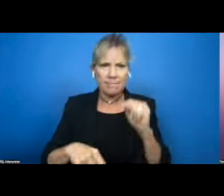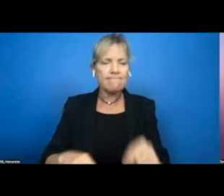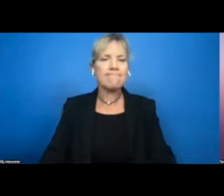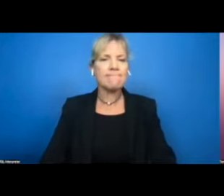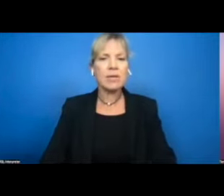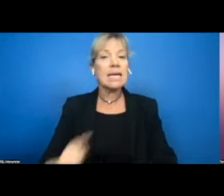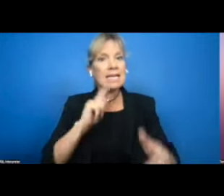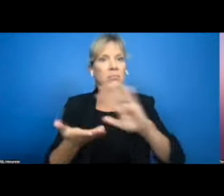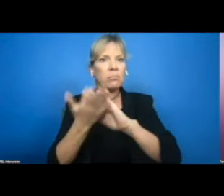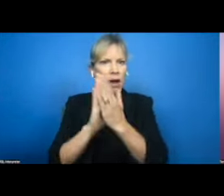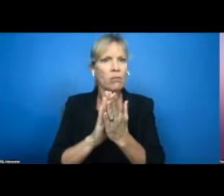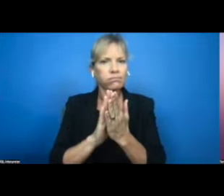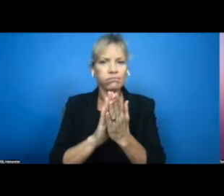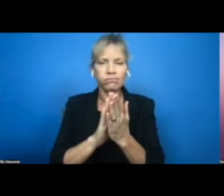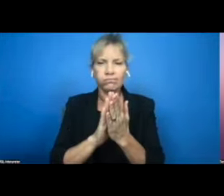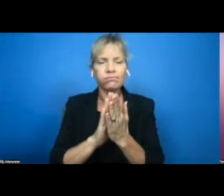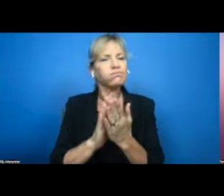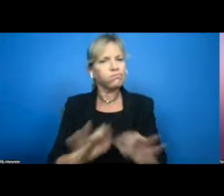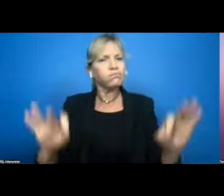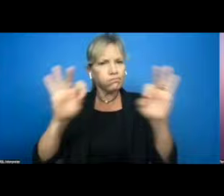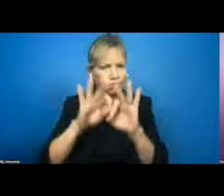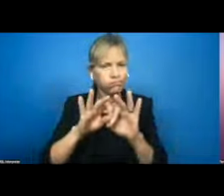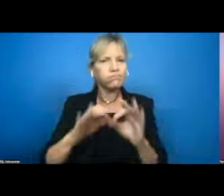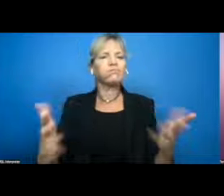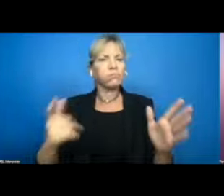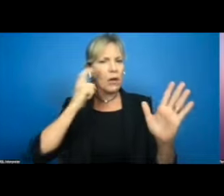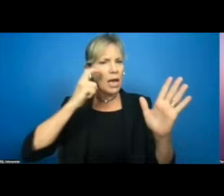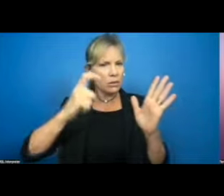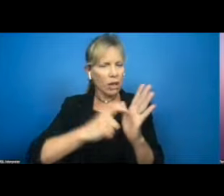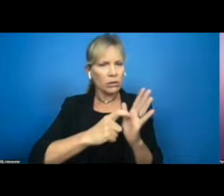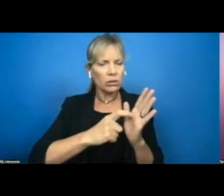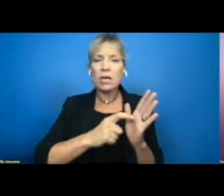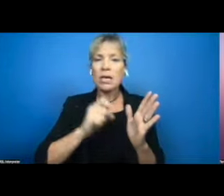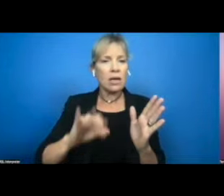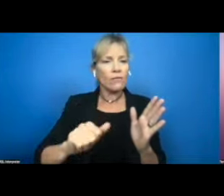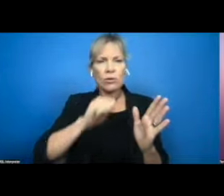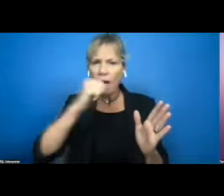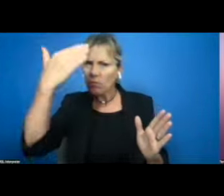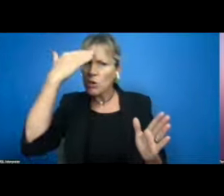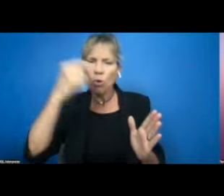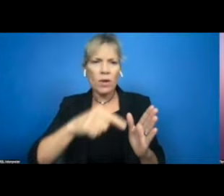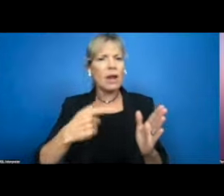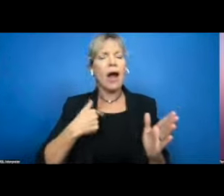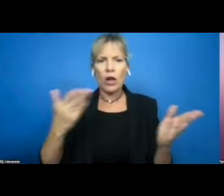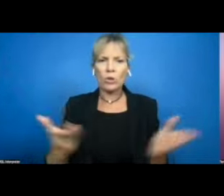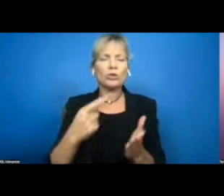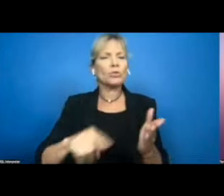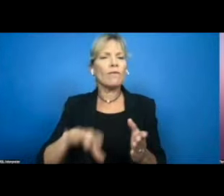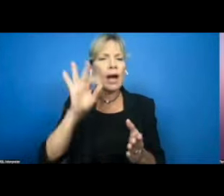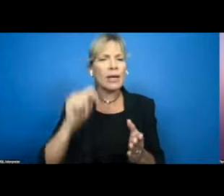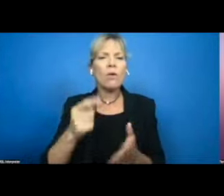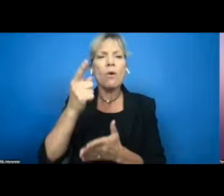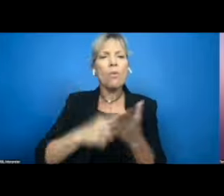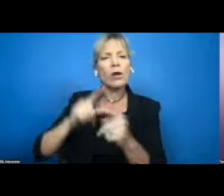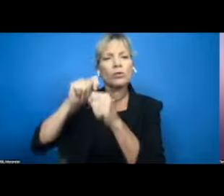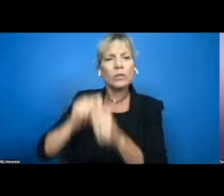it's become important to acknowledge that. And if you're not familiar with that, I encourage you to find out what